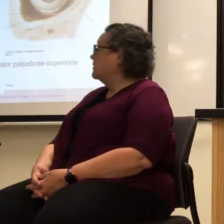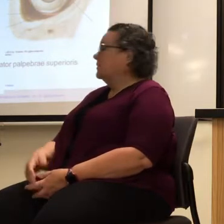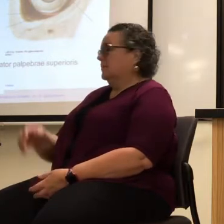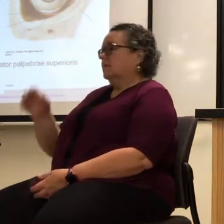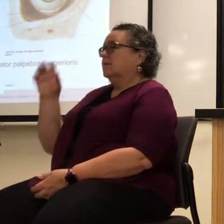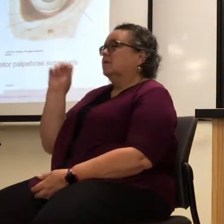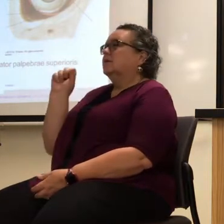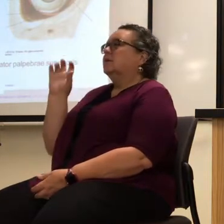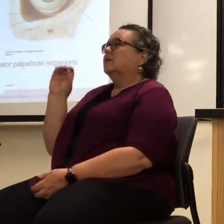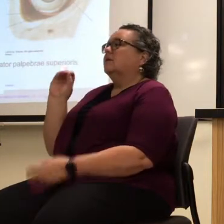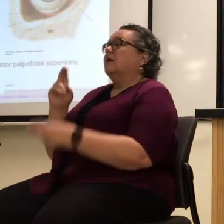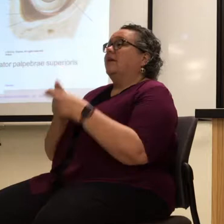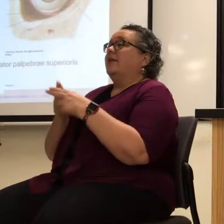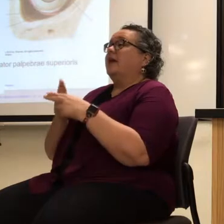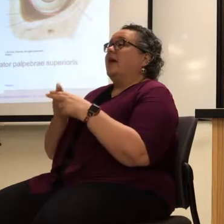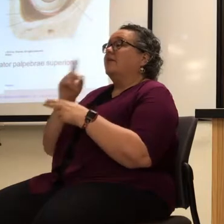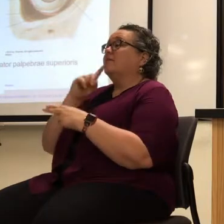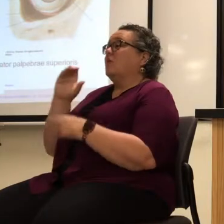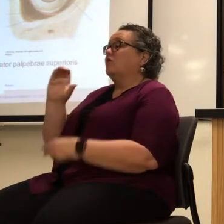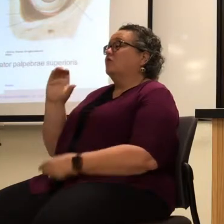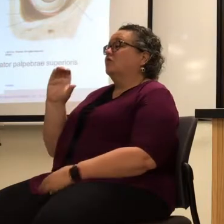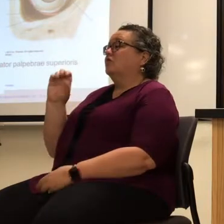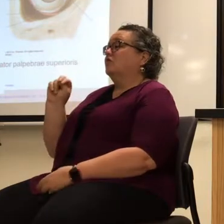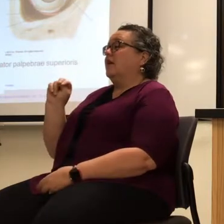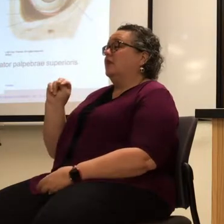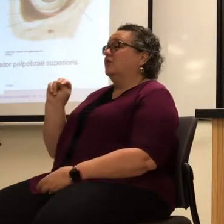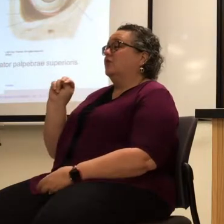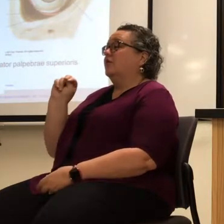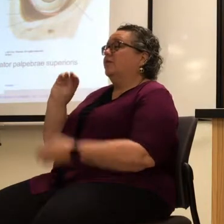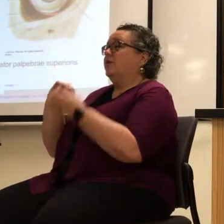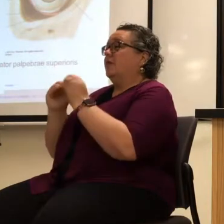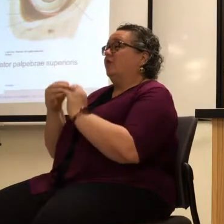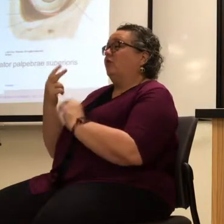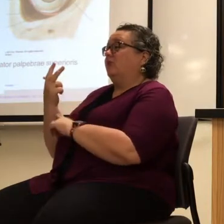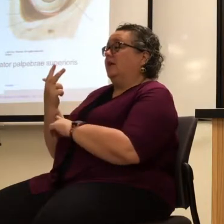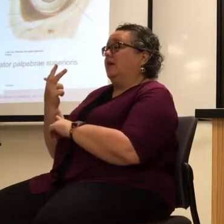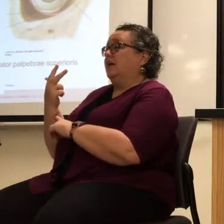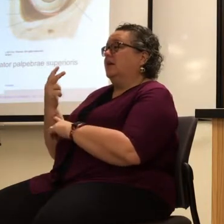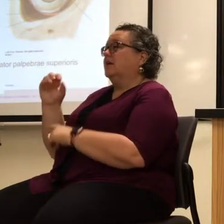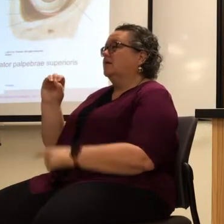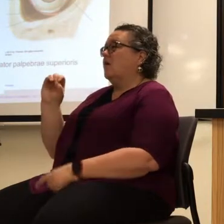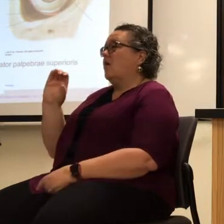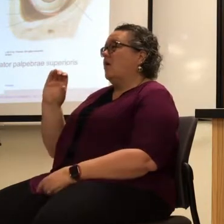So the name for cranial nerve 3 is oculomotor.